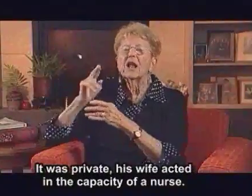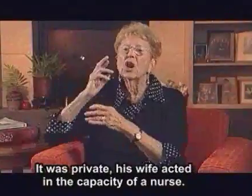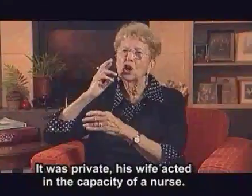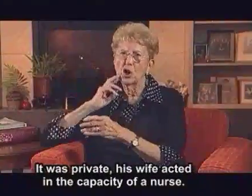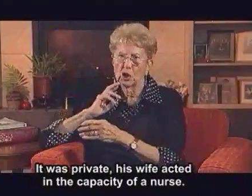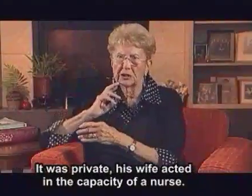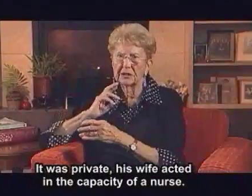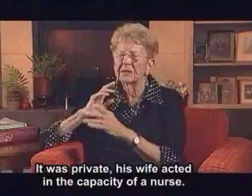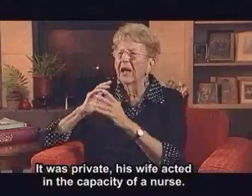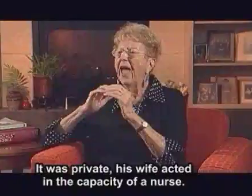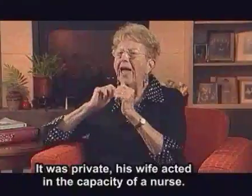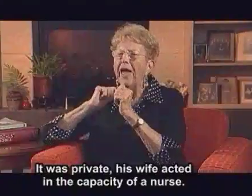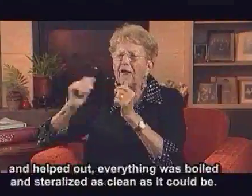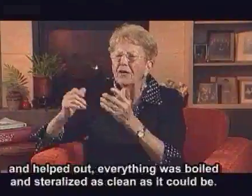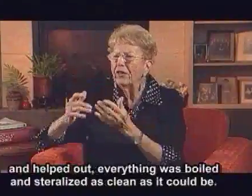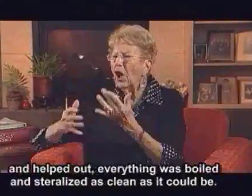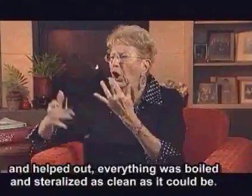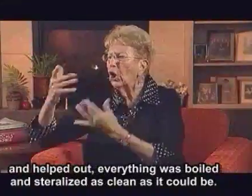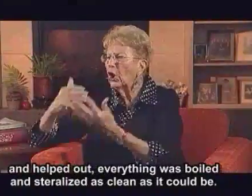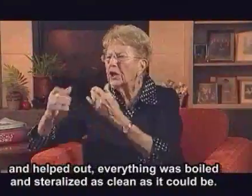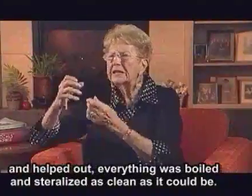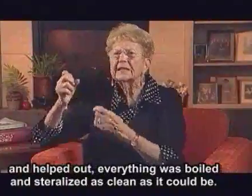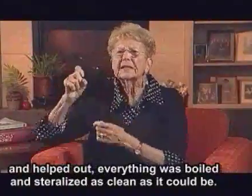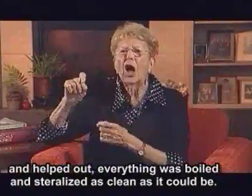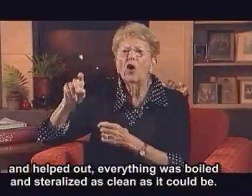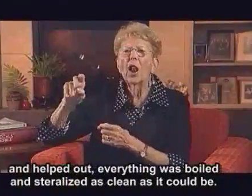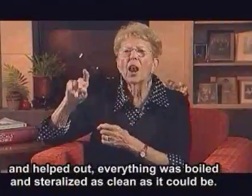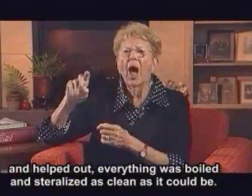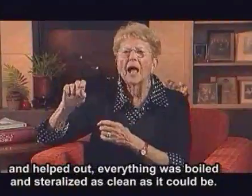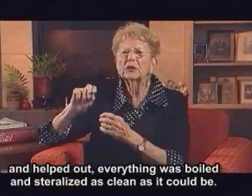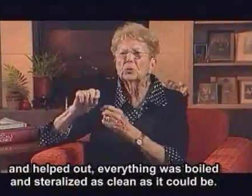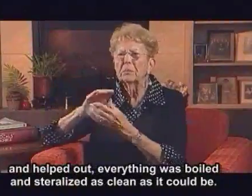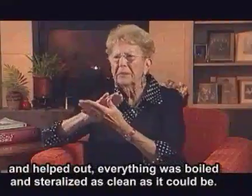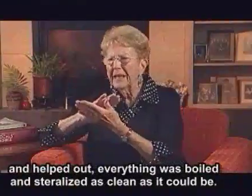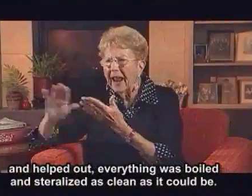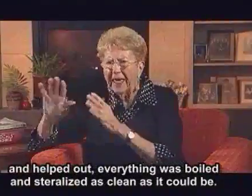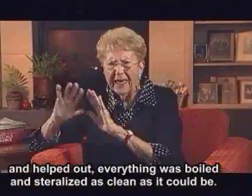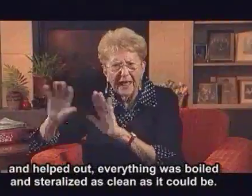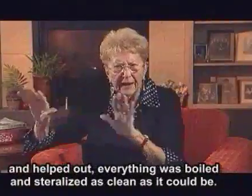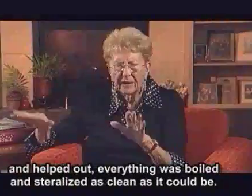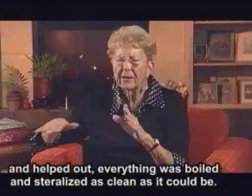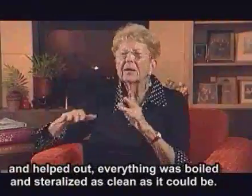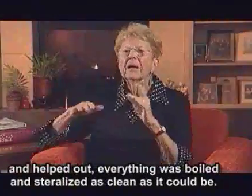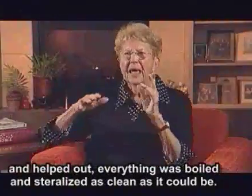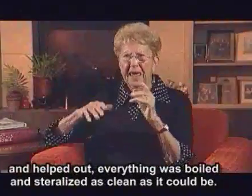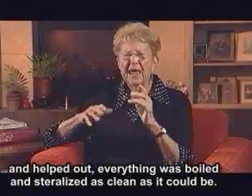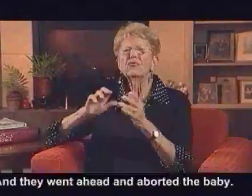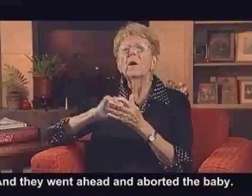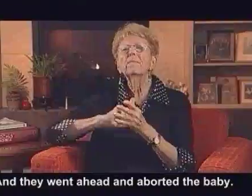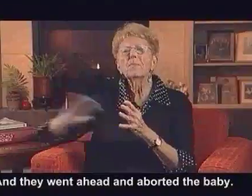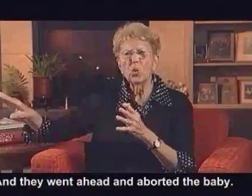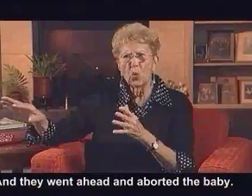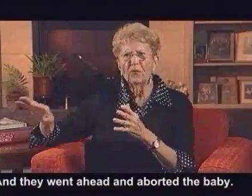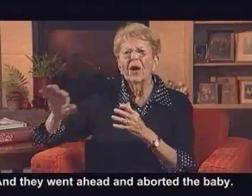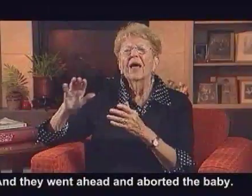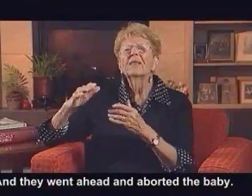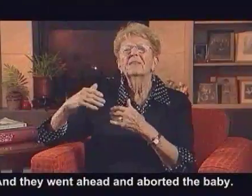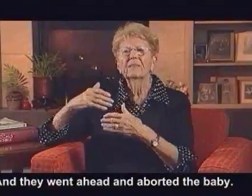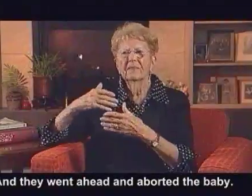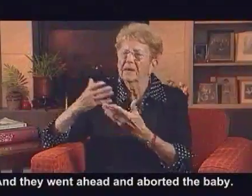acted in the capacity of a nurse and helped out, and everything was boiled and sterilized, clean as it could be. And they